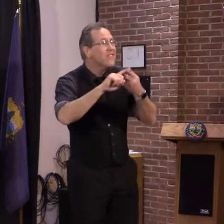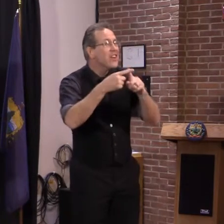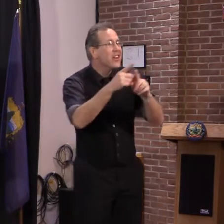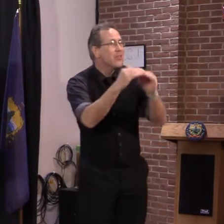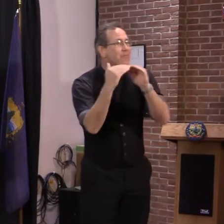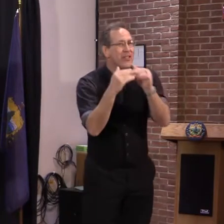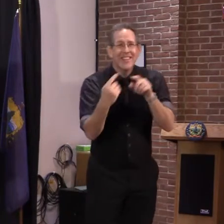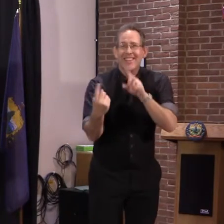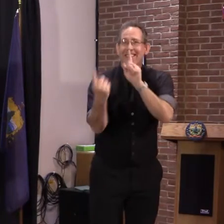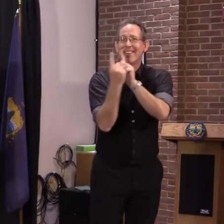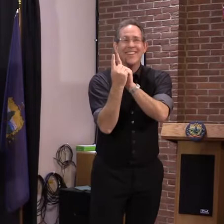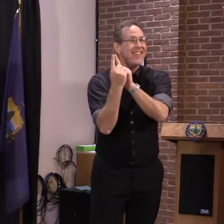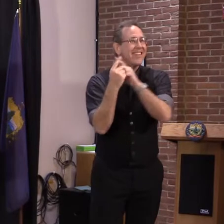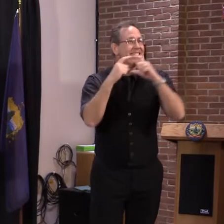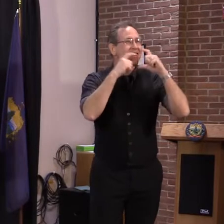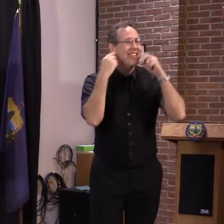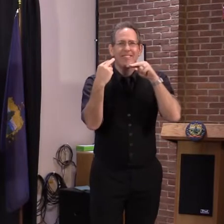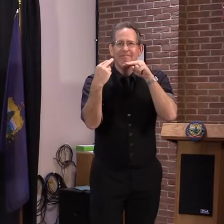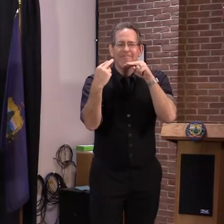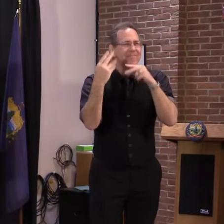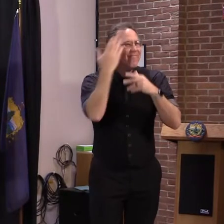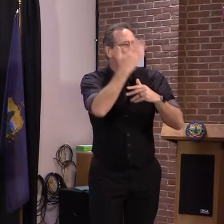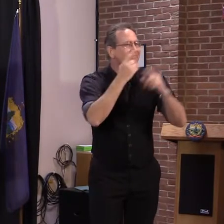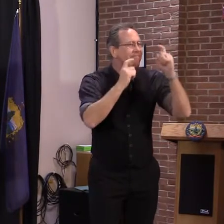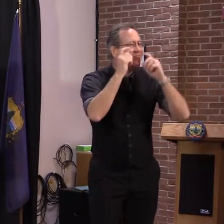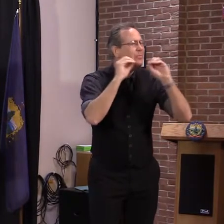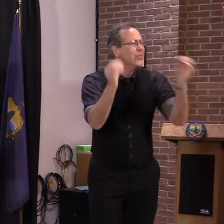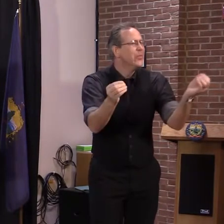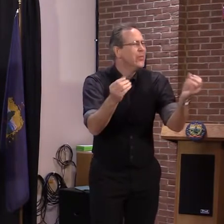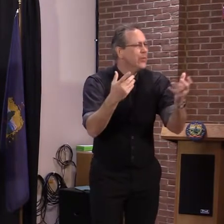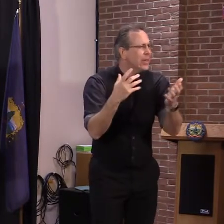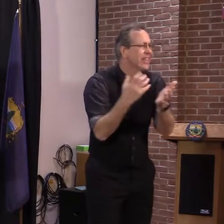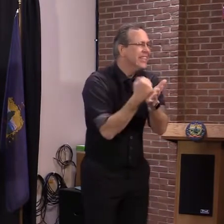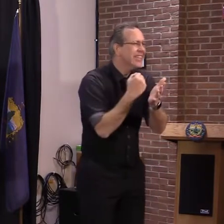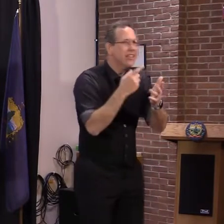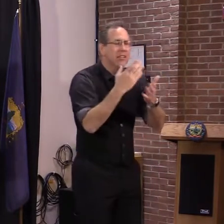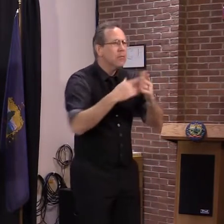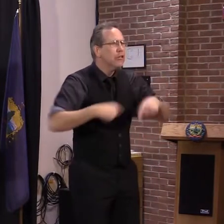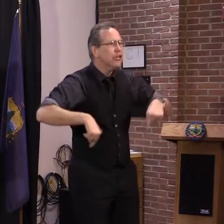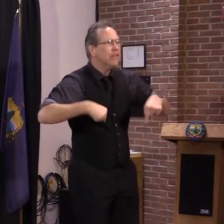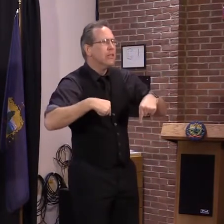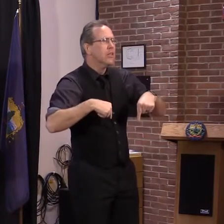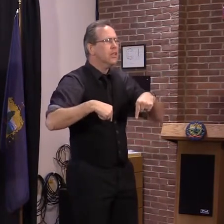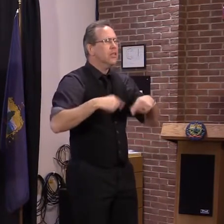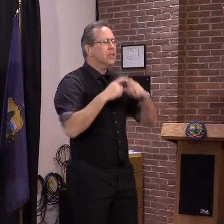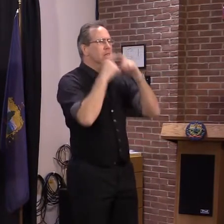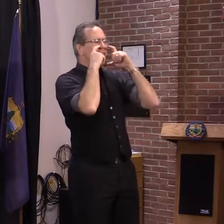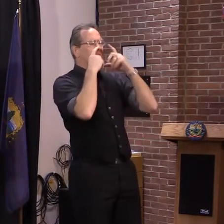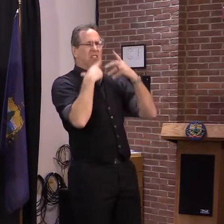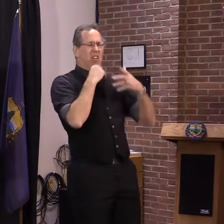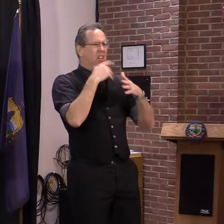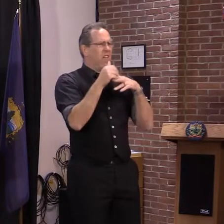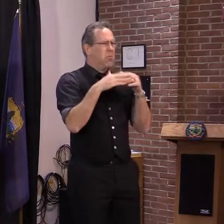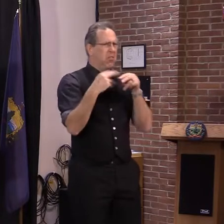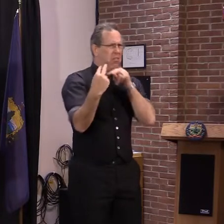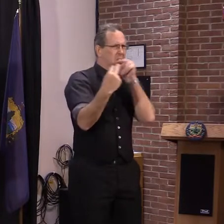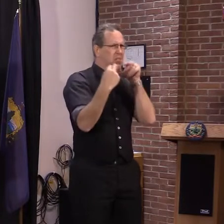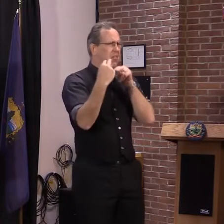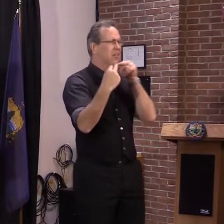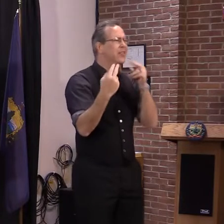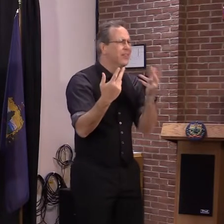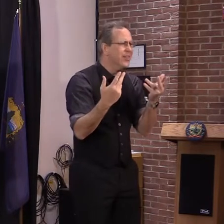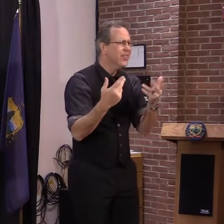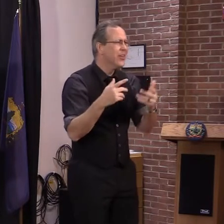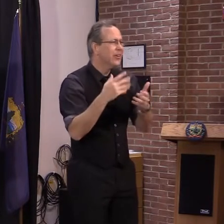of this virus, and the ongoing strain on our kids' mental health is far outweighing the risk from